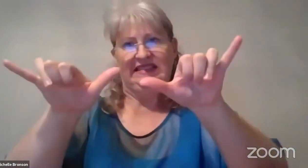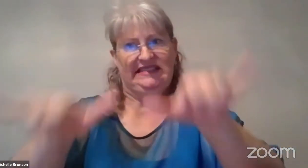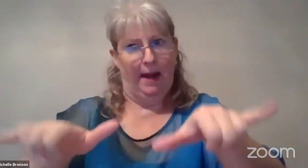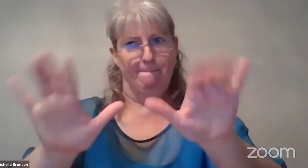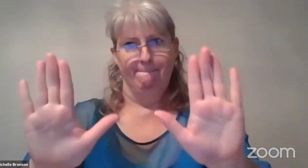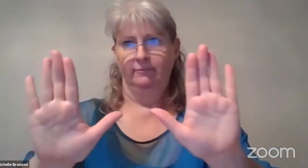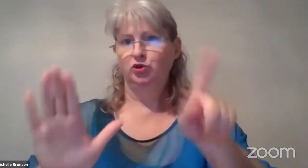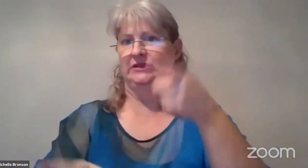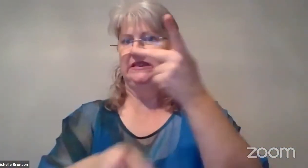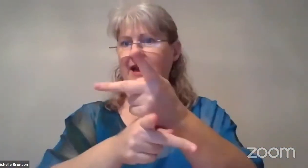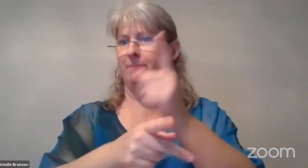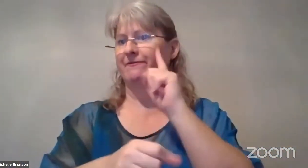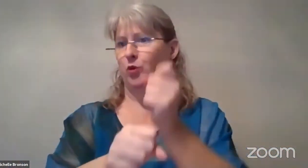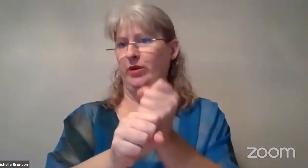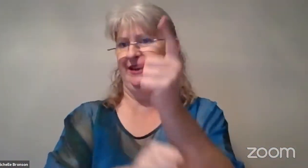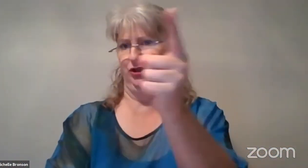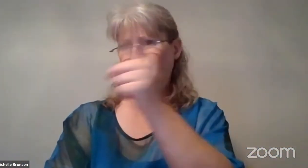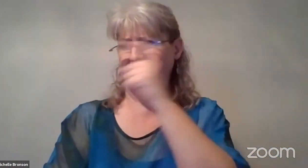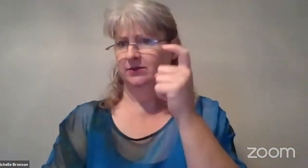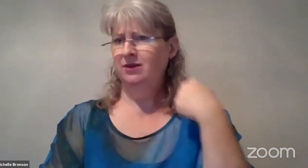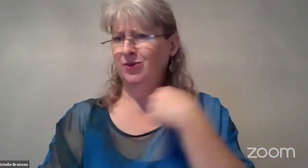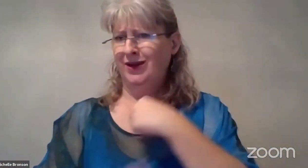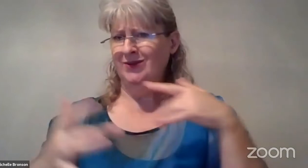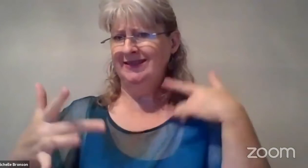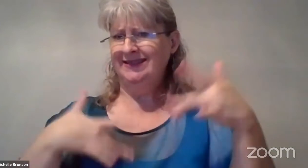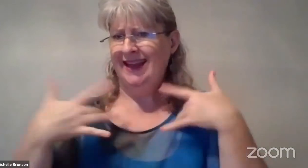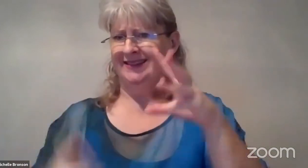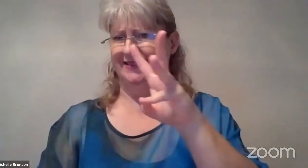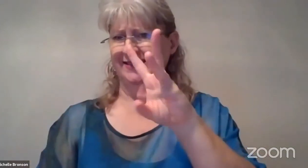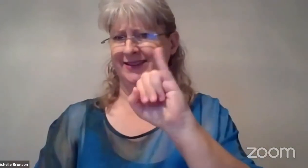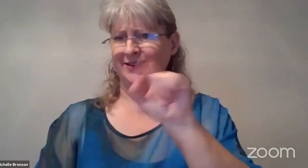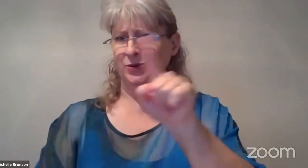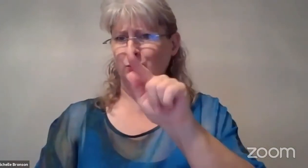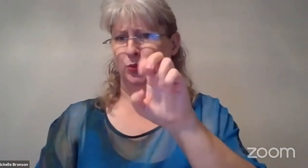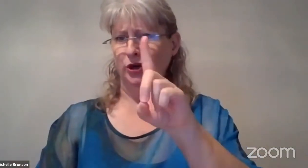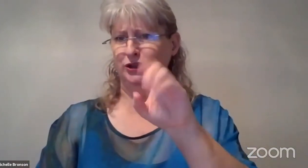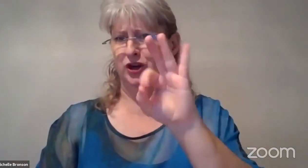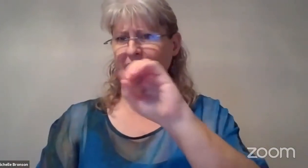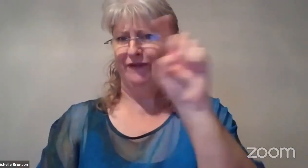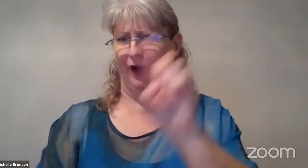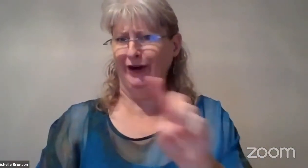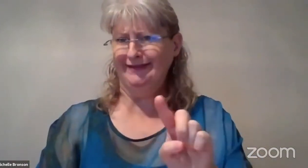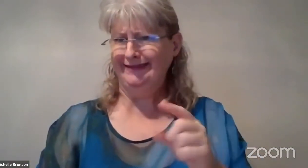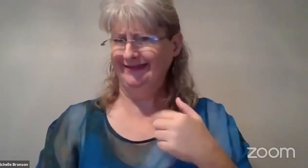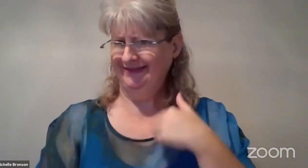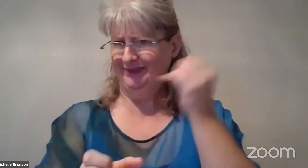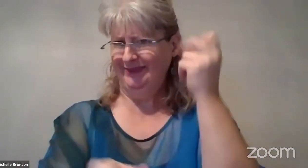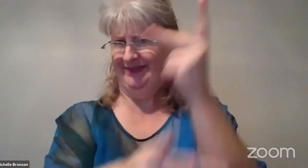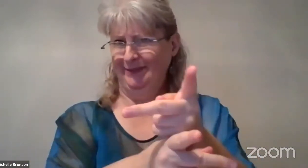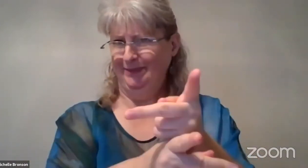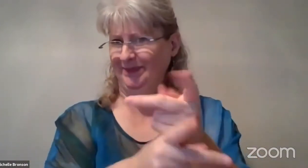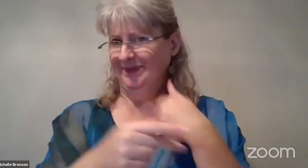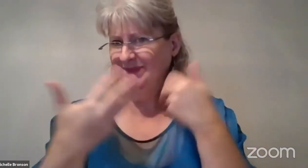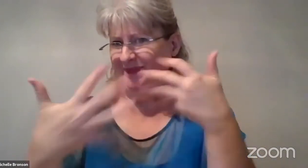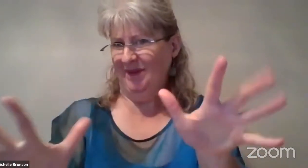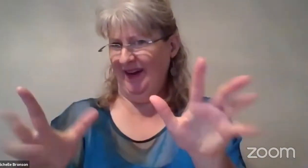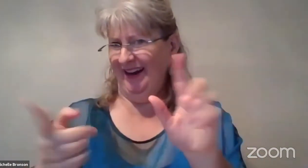to next year. The performer will stay on schedule for next year. We were excited about the theme, Wizard